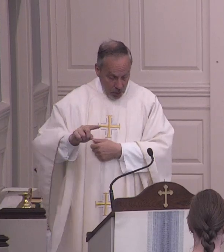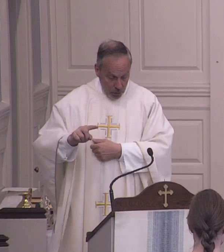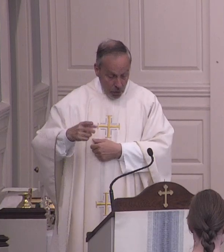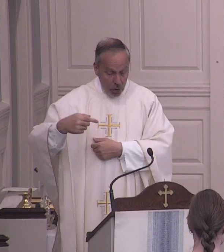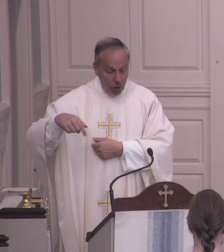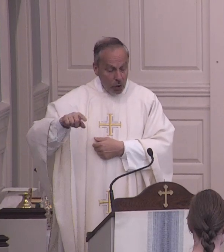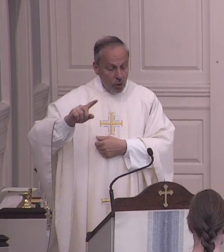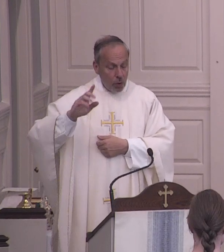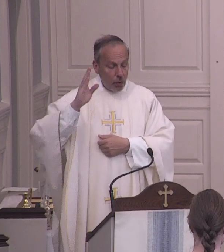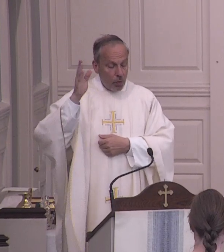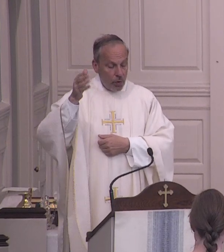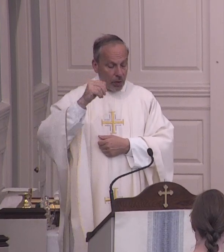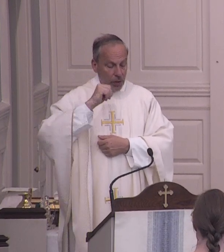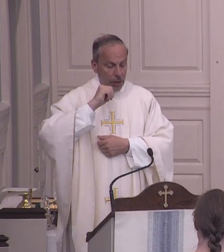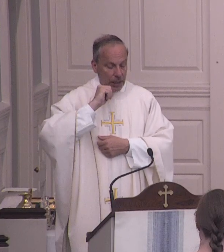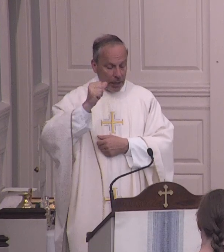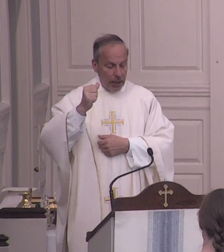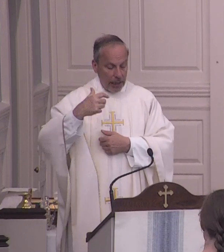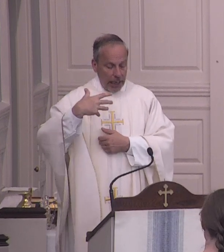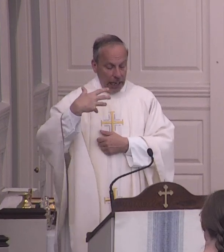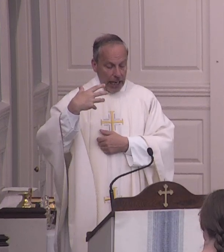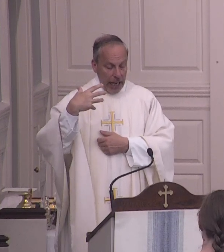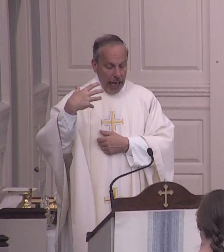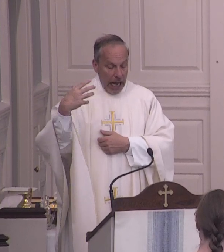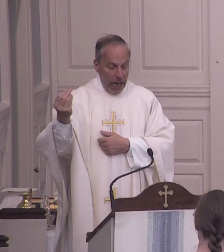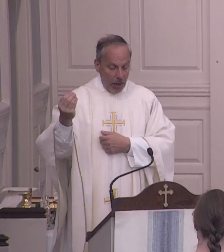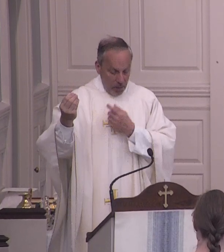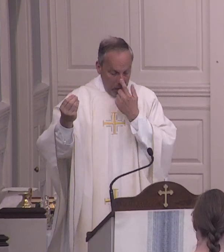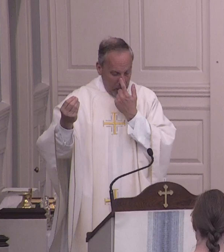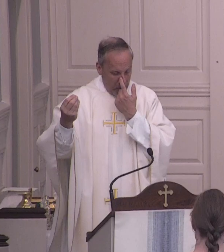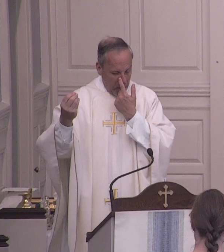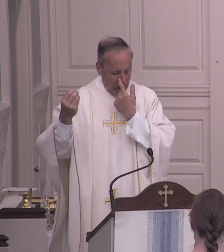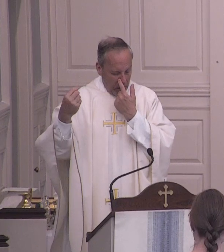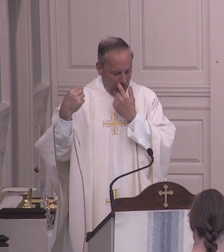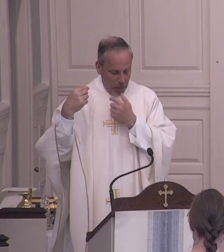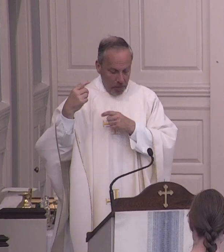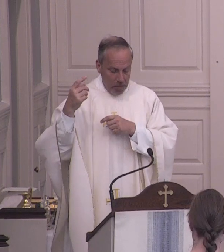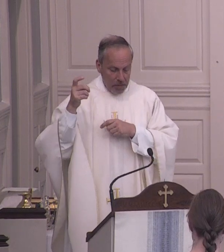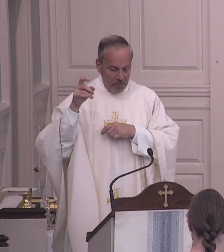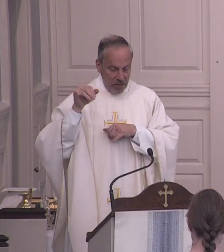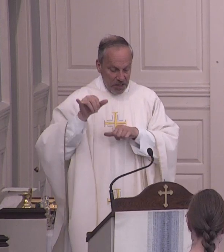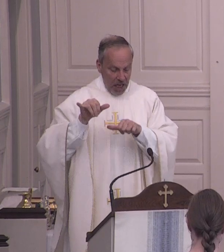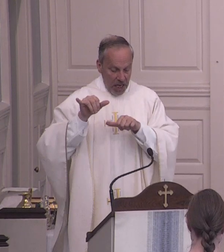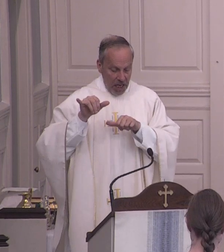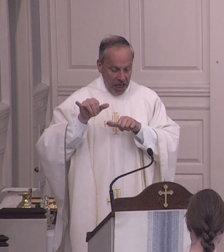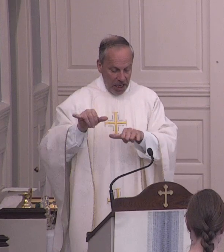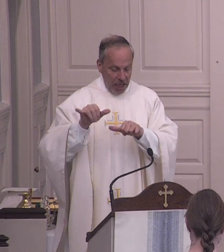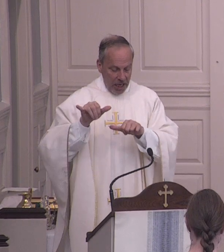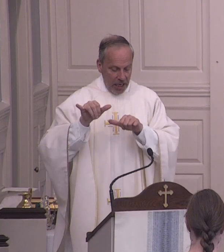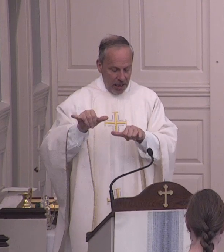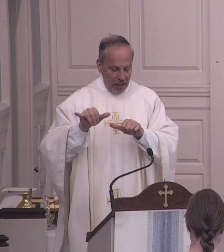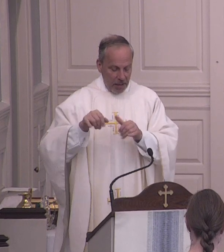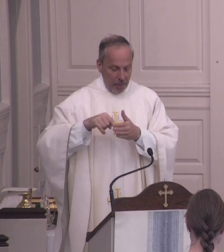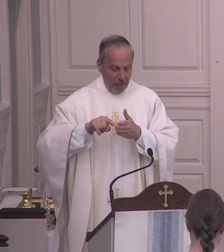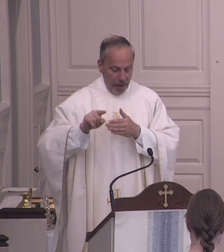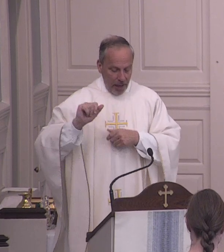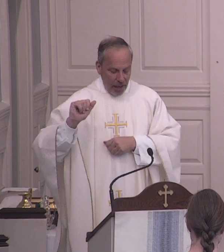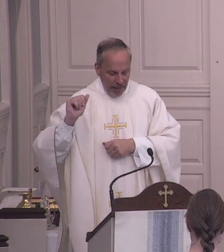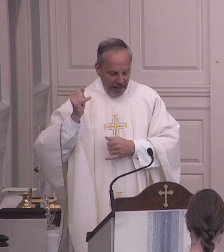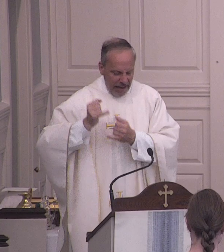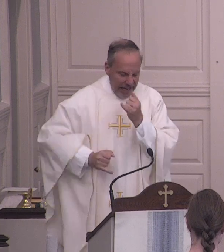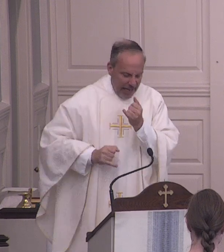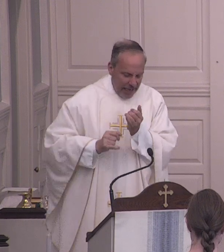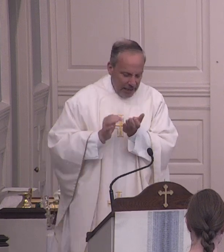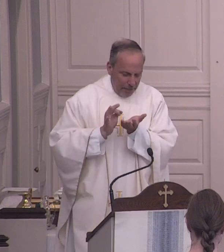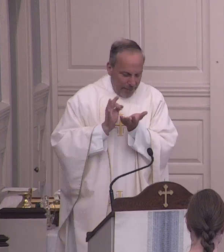Amen, I say to you, you will not be released until you have paid the last